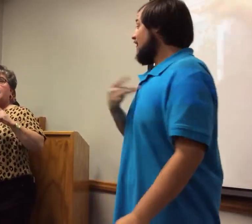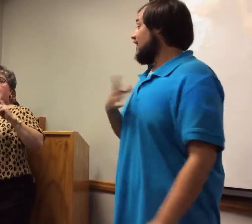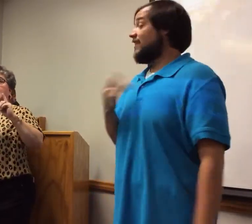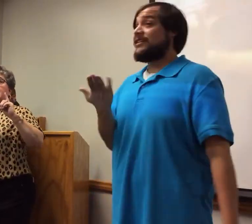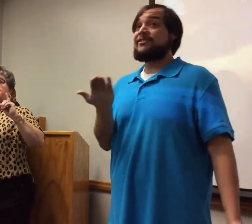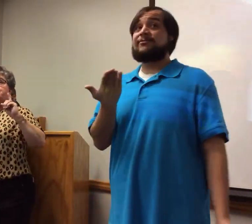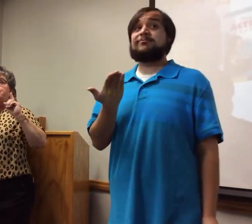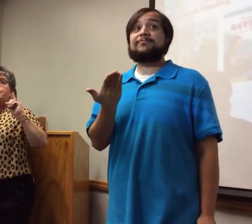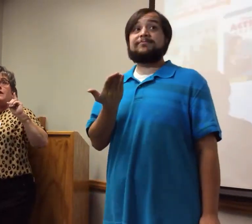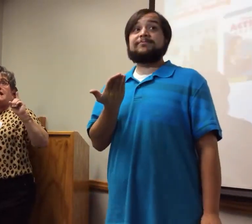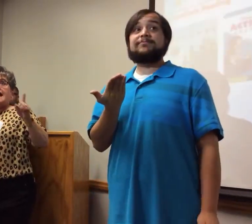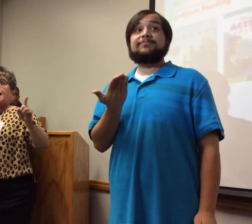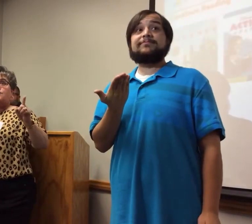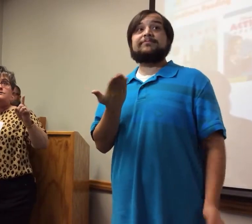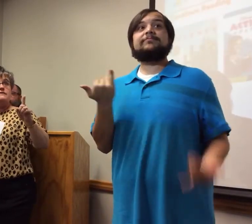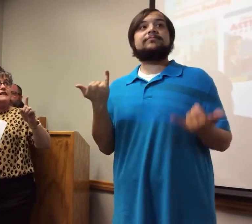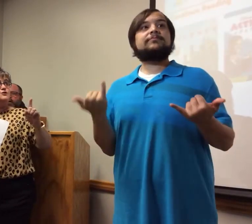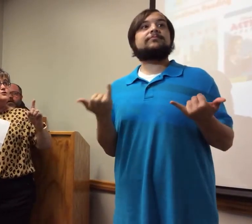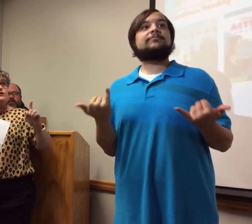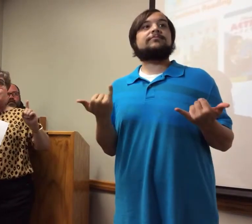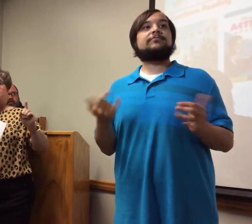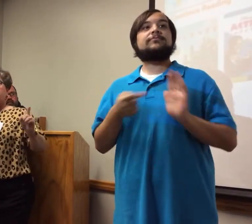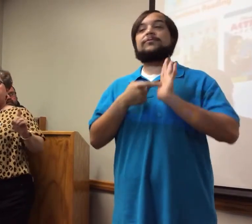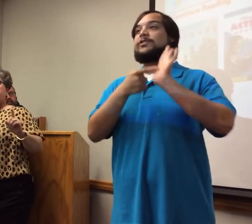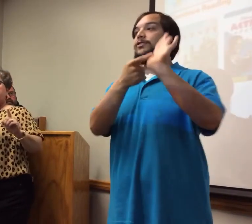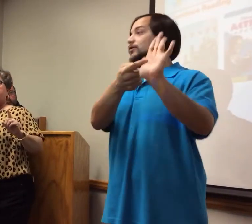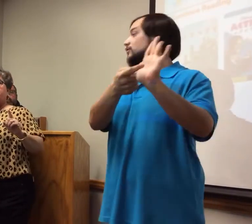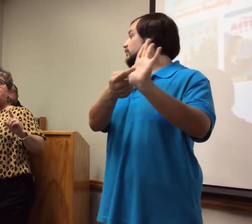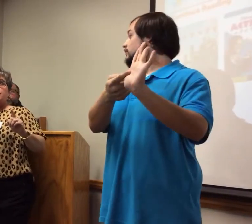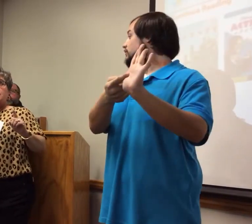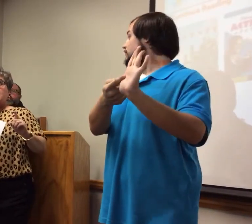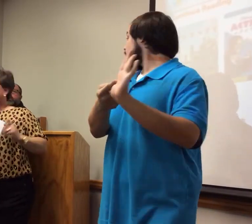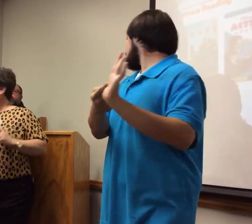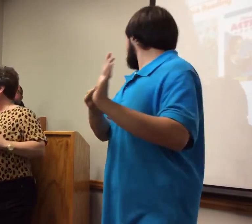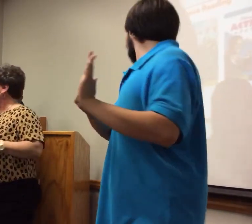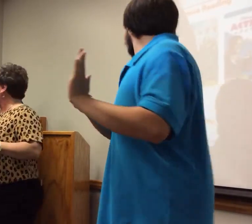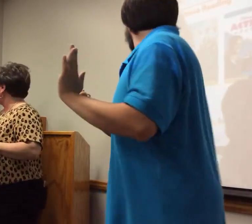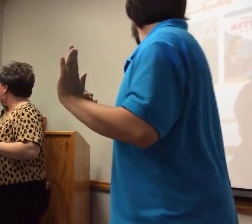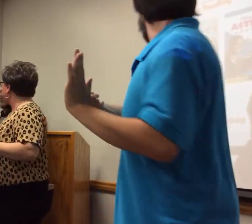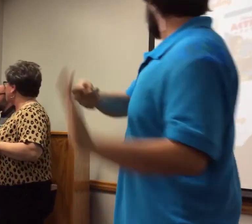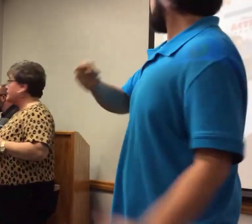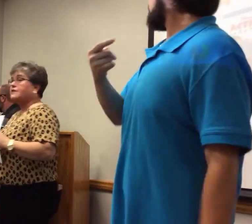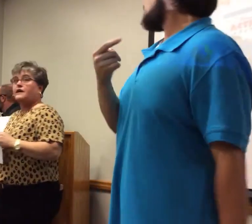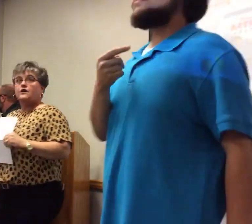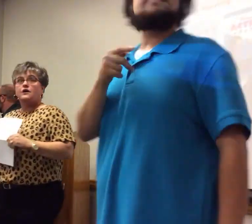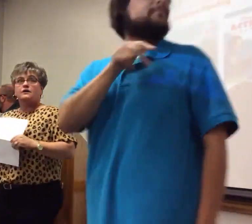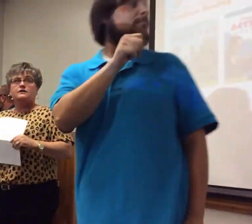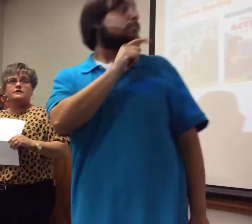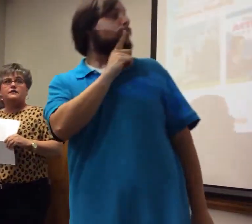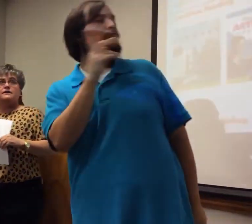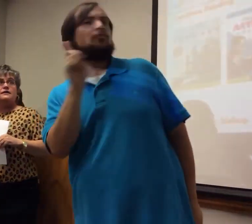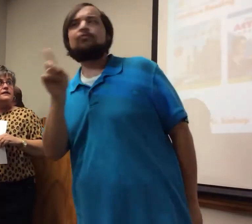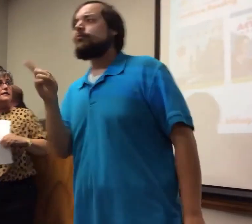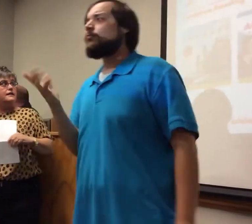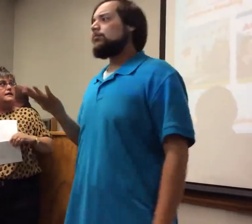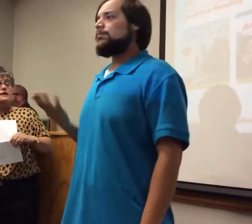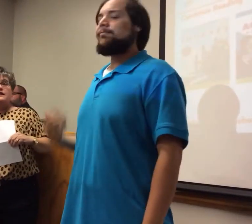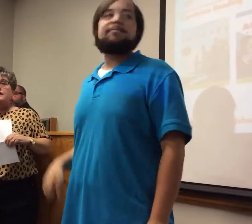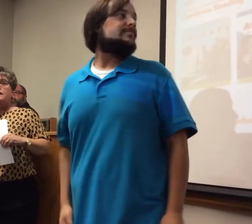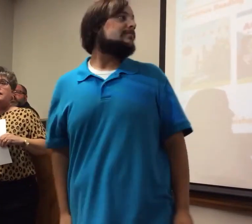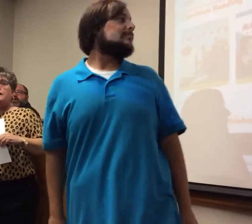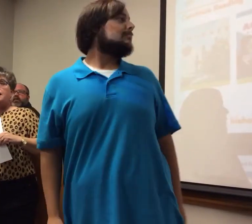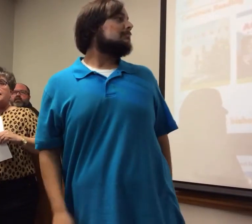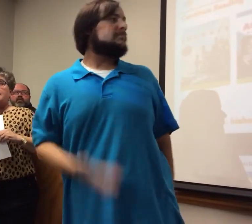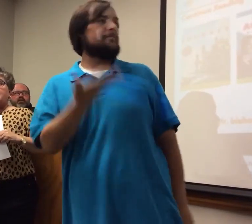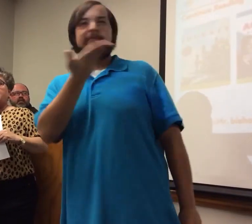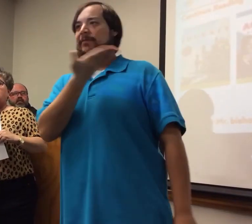to now introduce. I'm not sure where they are. He